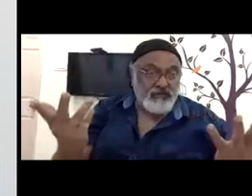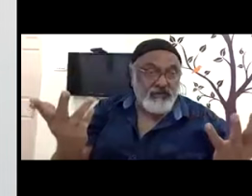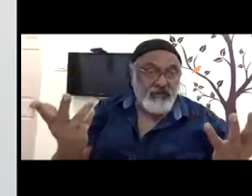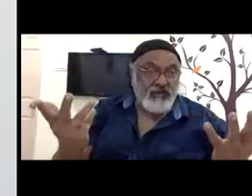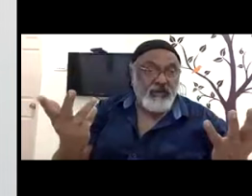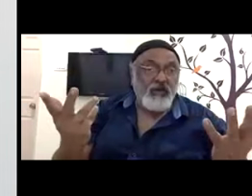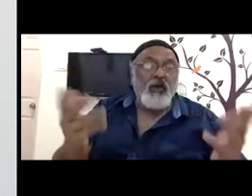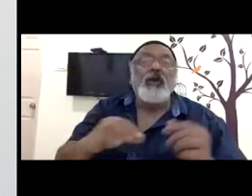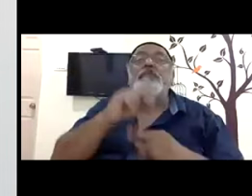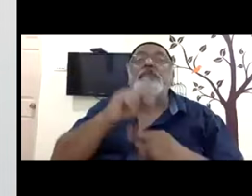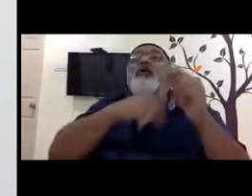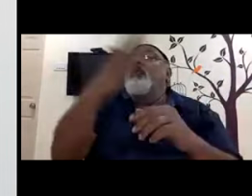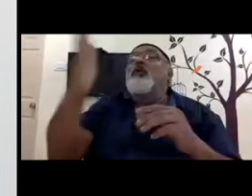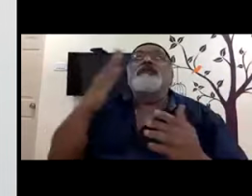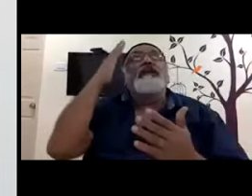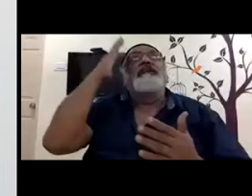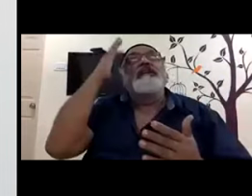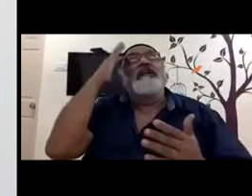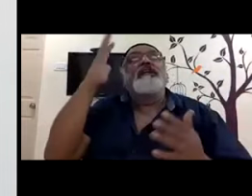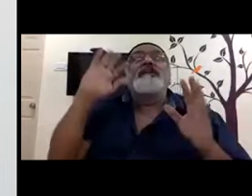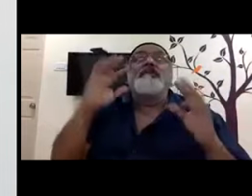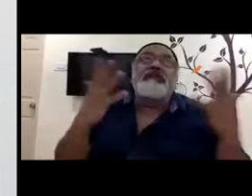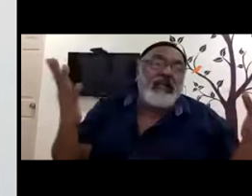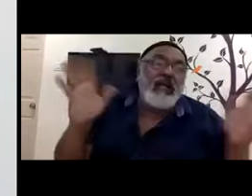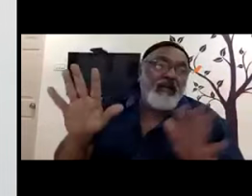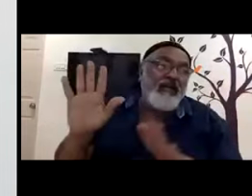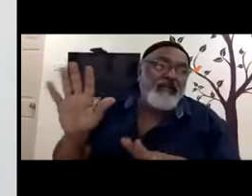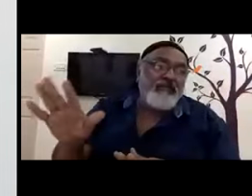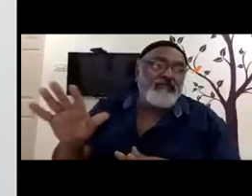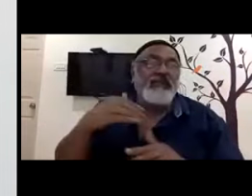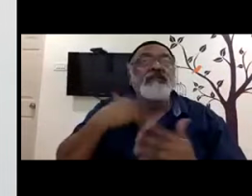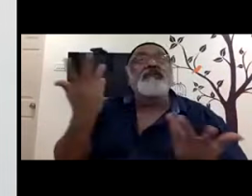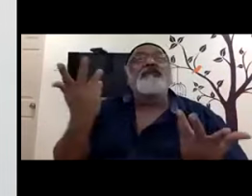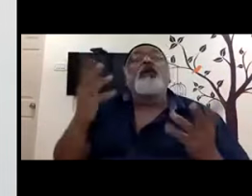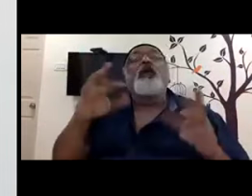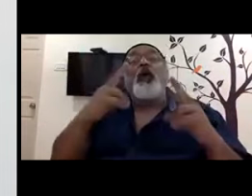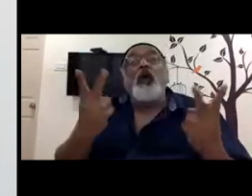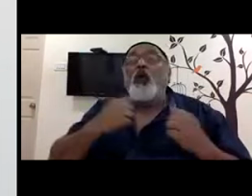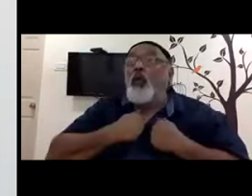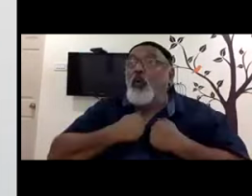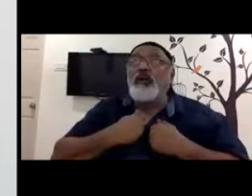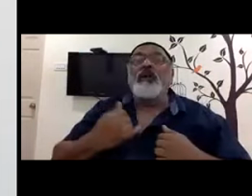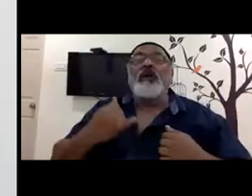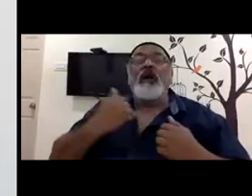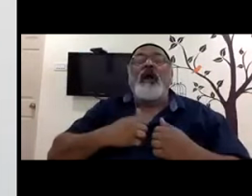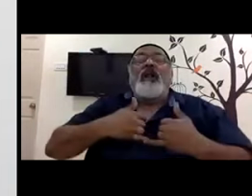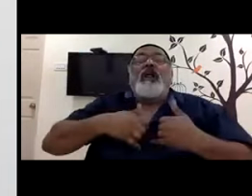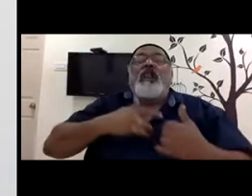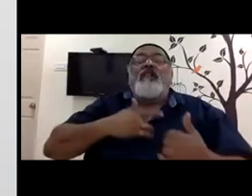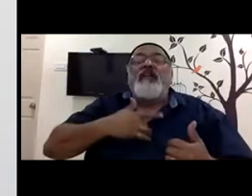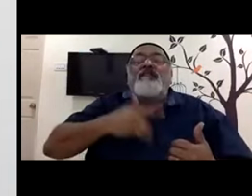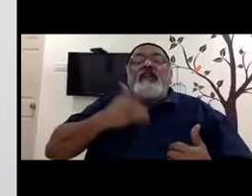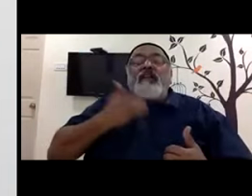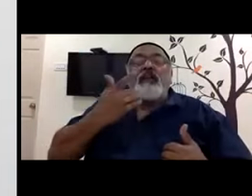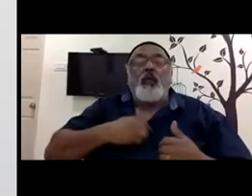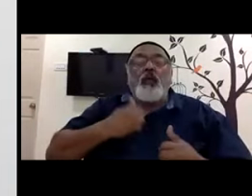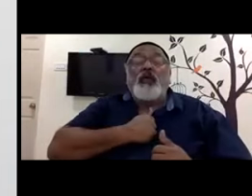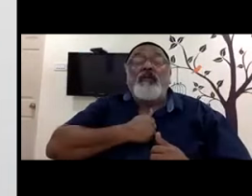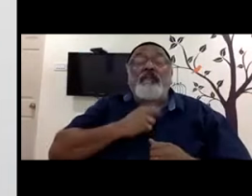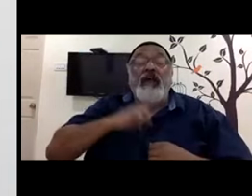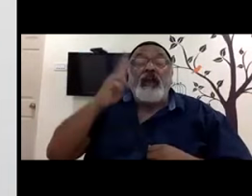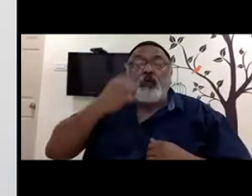through expert knowledges. It may be different from the popular beliefs that we hold and from the ideological values that we may believe